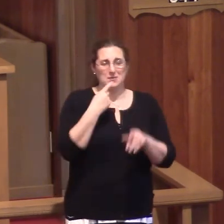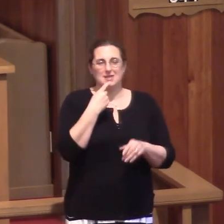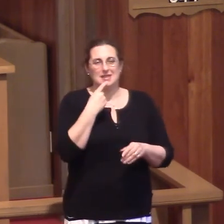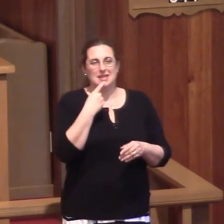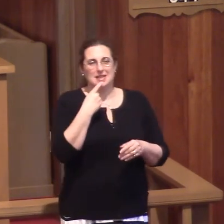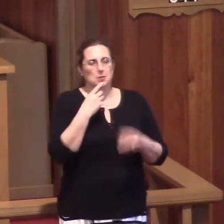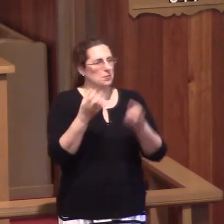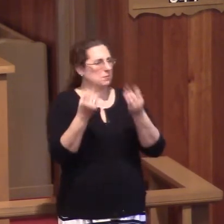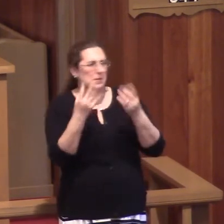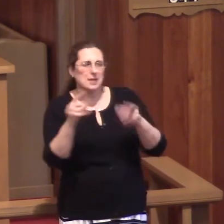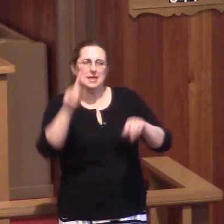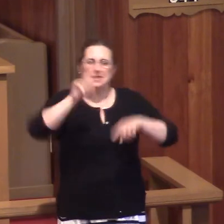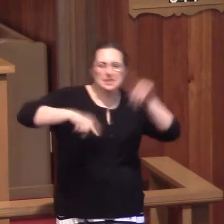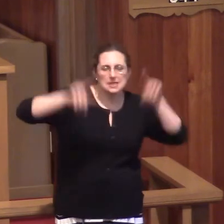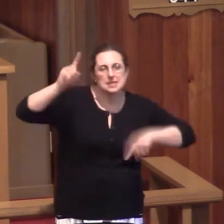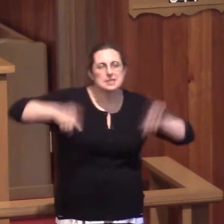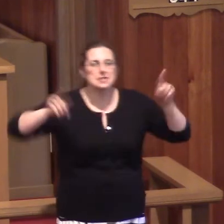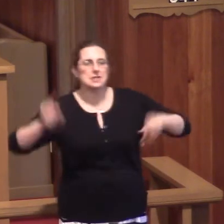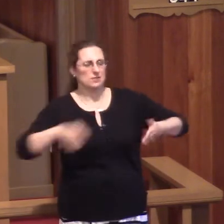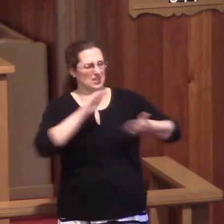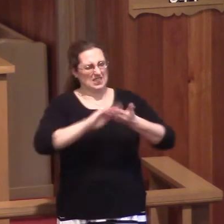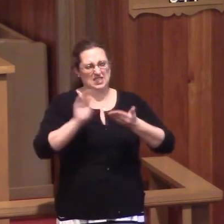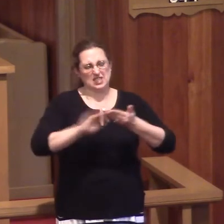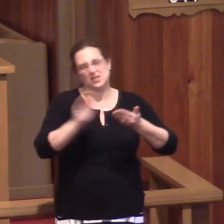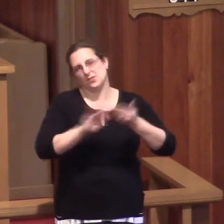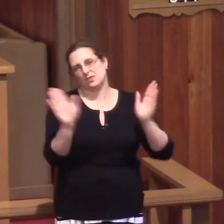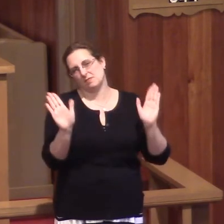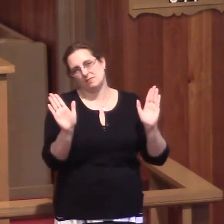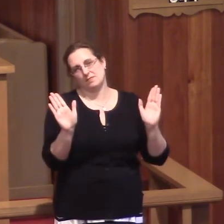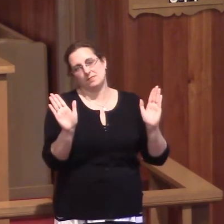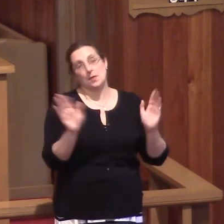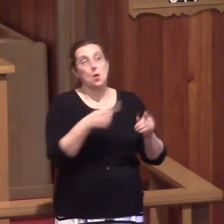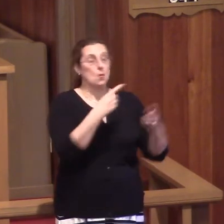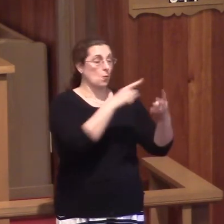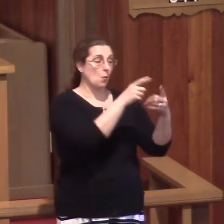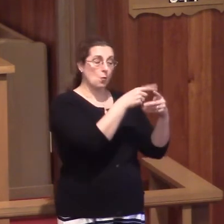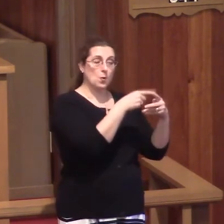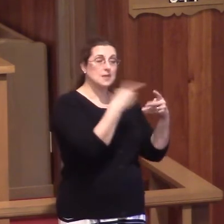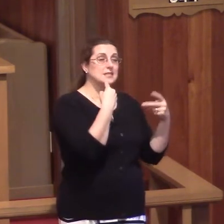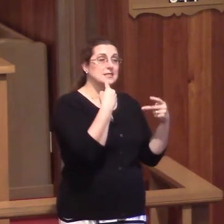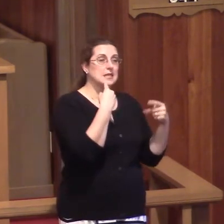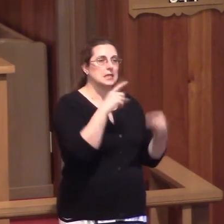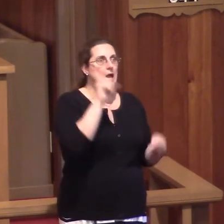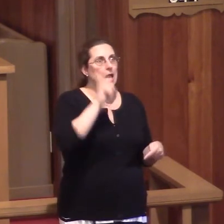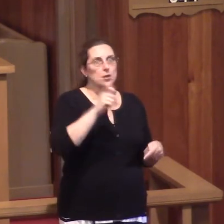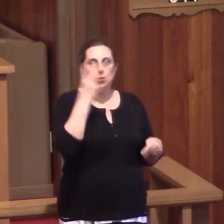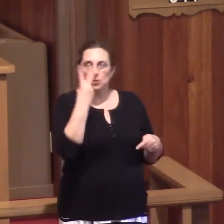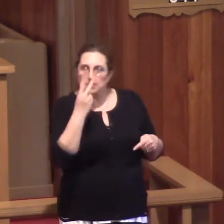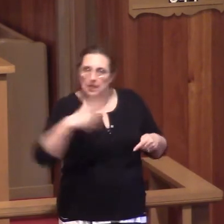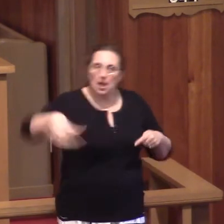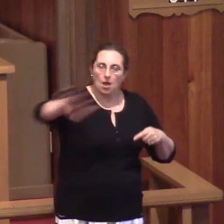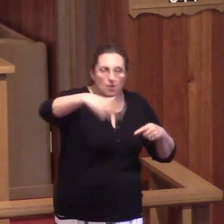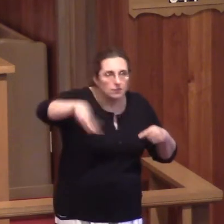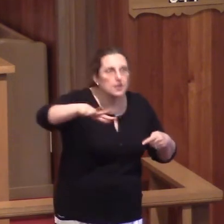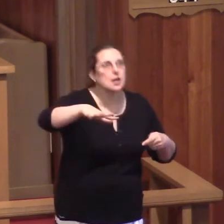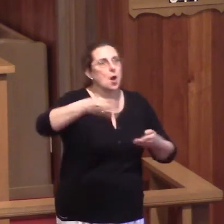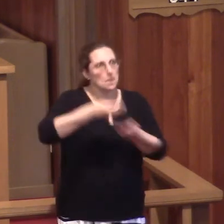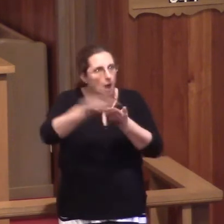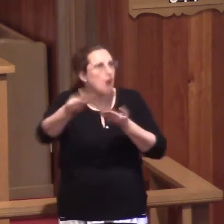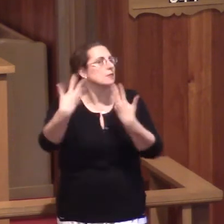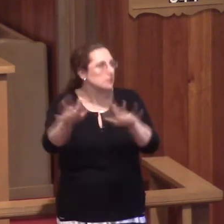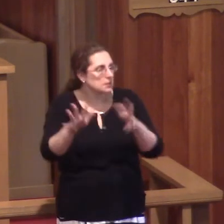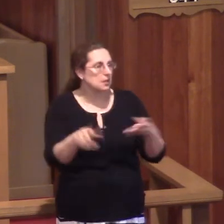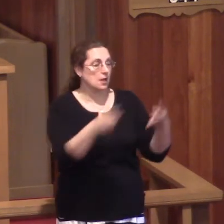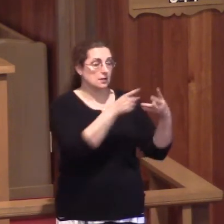a myriad Of different excuses. One said that he had to go and see a field That he had already bought